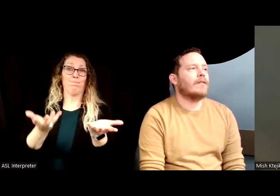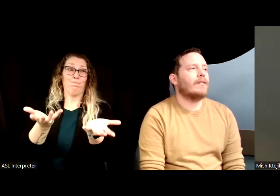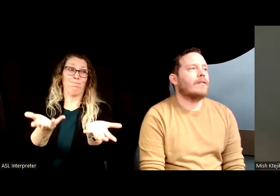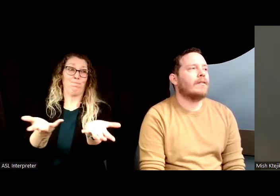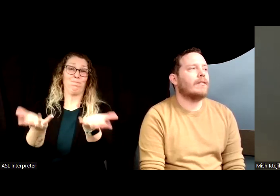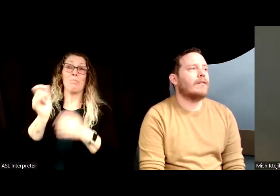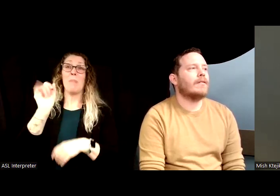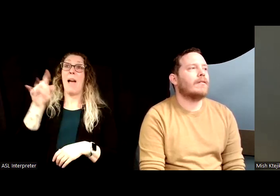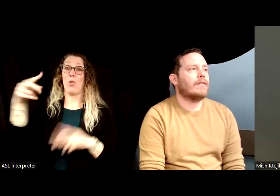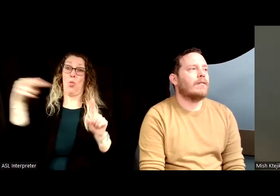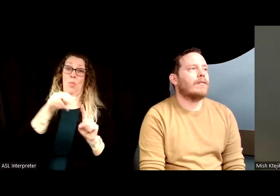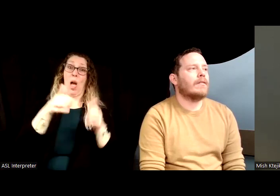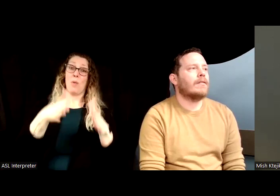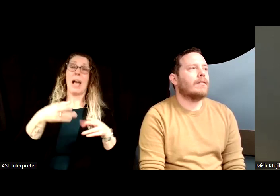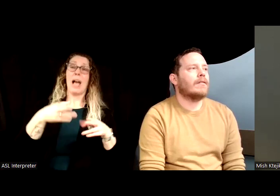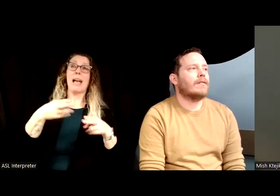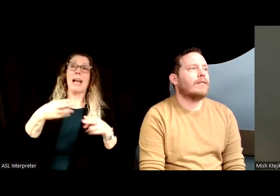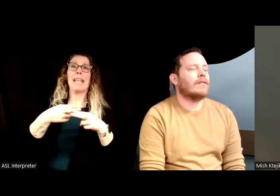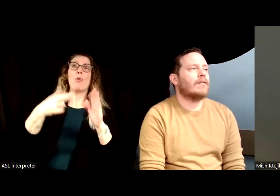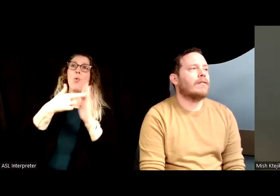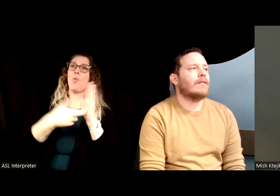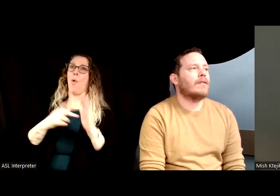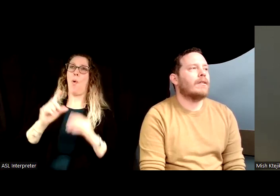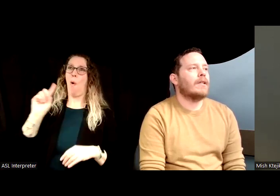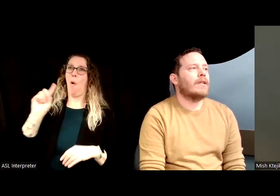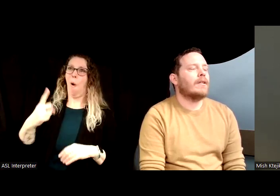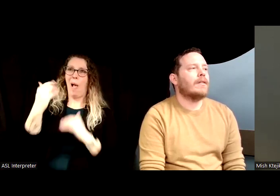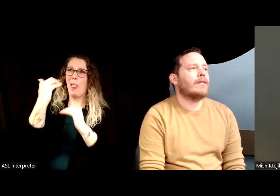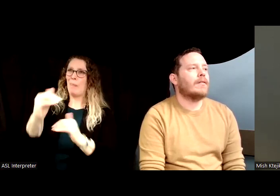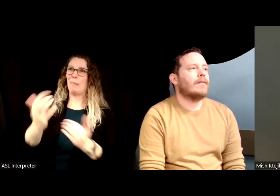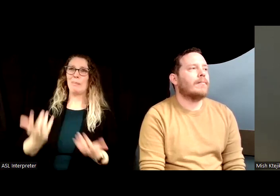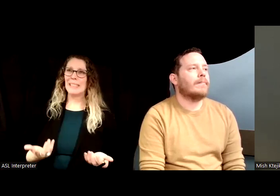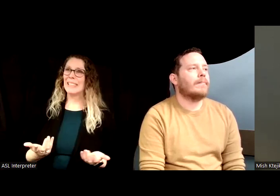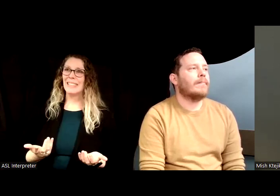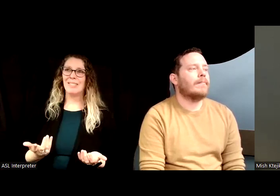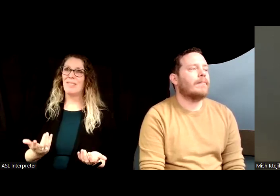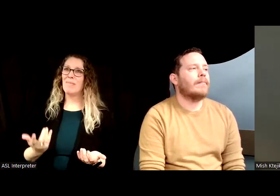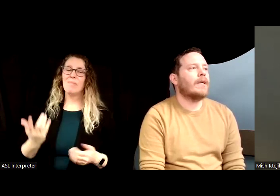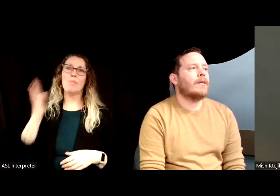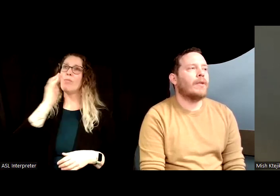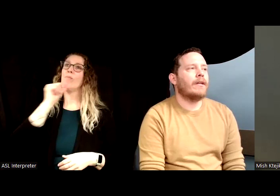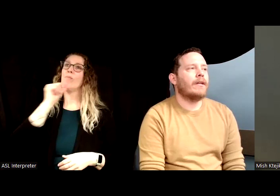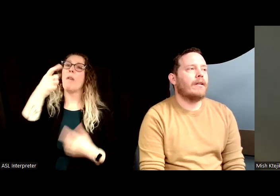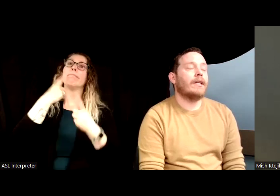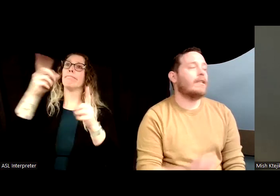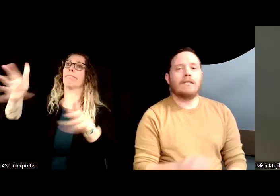about it in those terms, a temporary will only get you so far. It's not gonna get you all the way. But, and this is there,